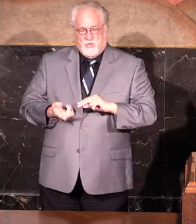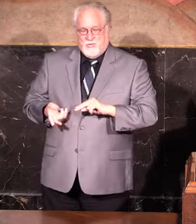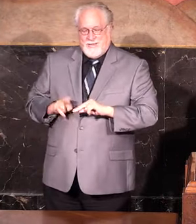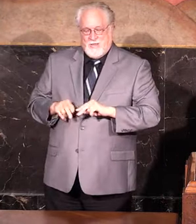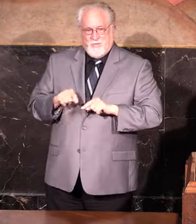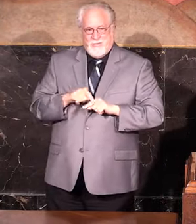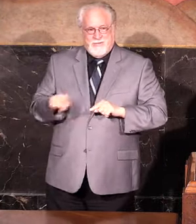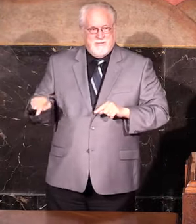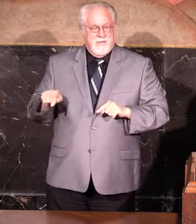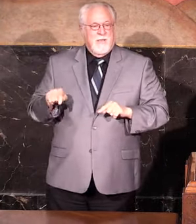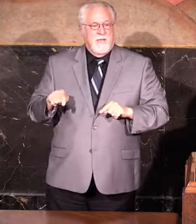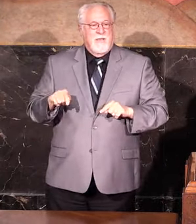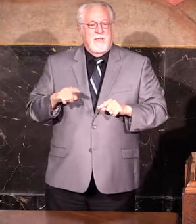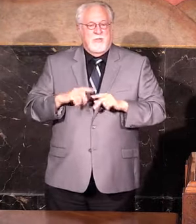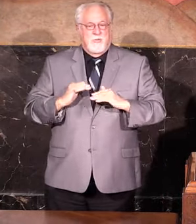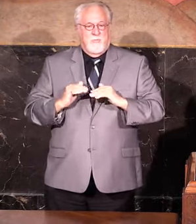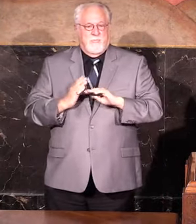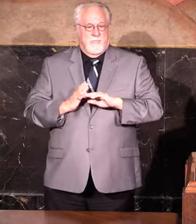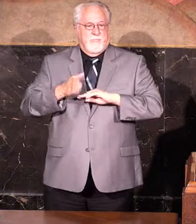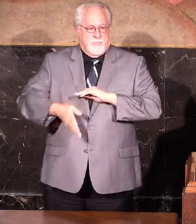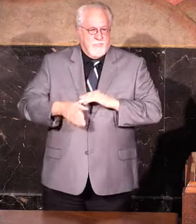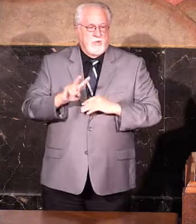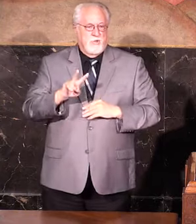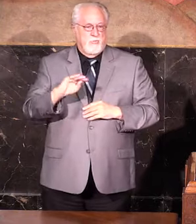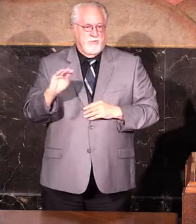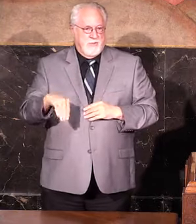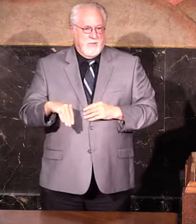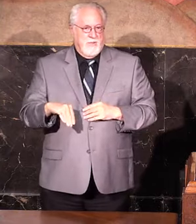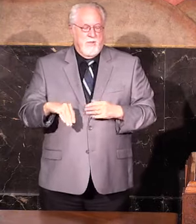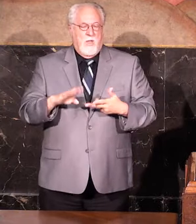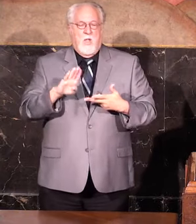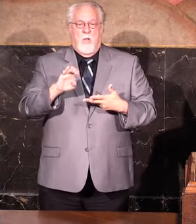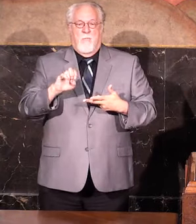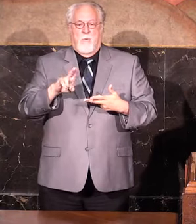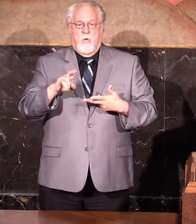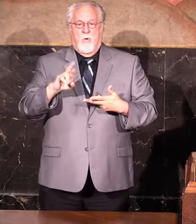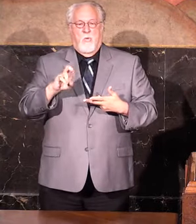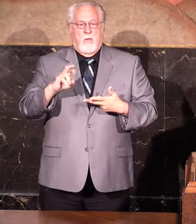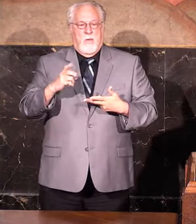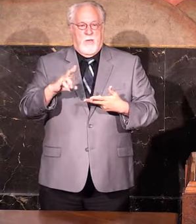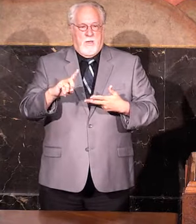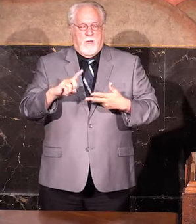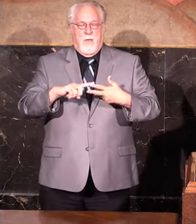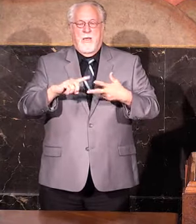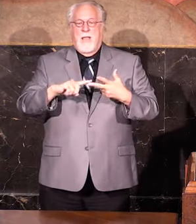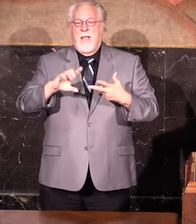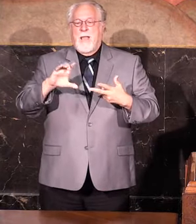there to get them above that 2%. But those parishes are Beauregard, Cameron, and Vernon.